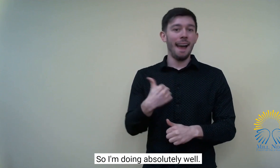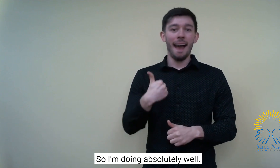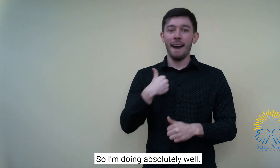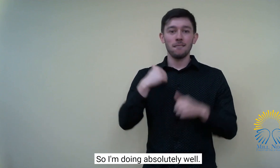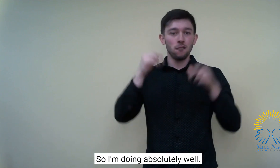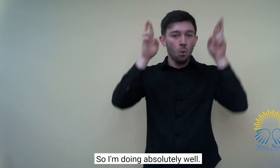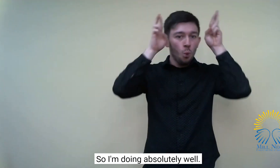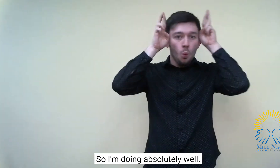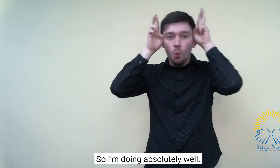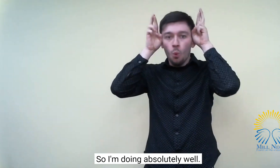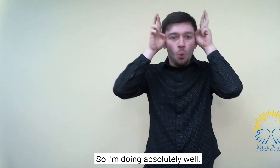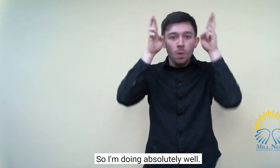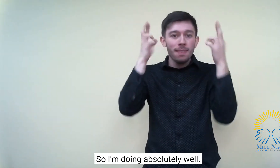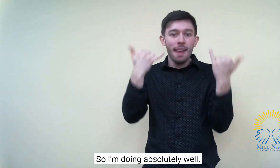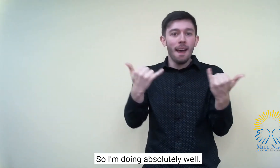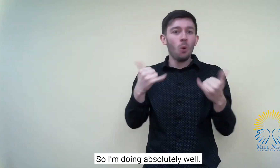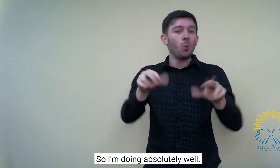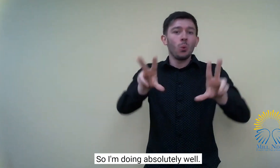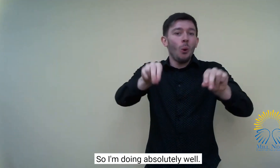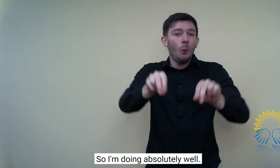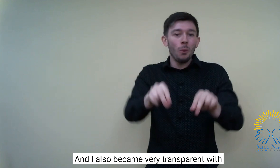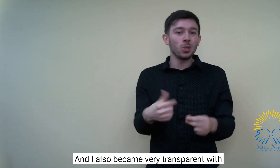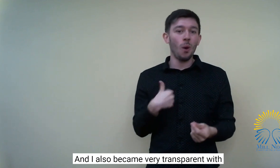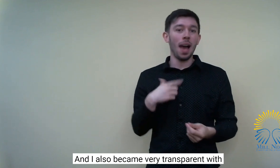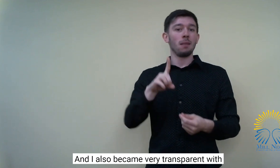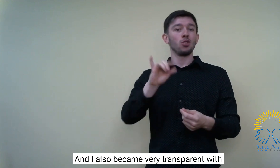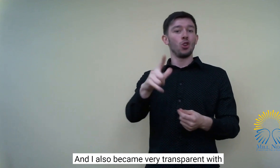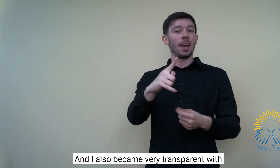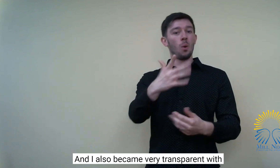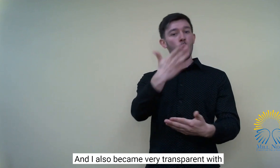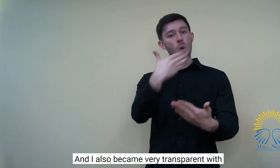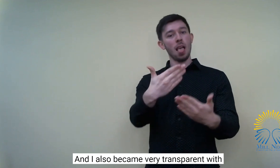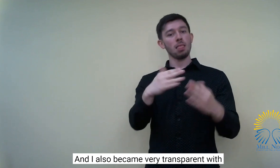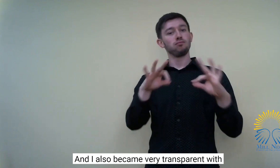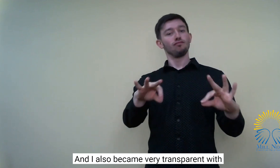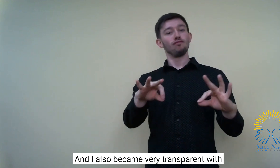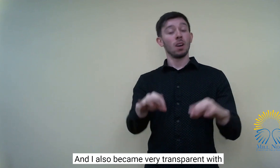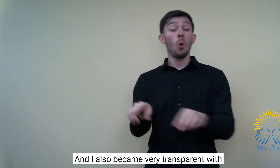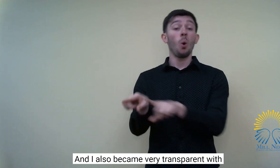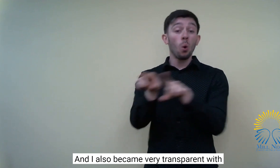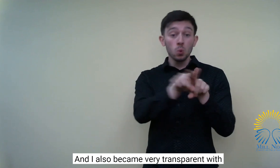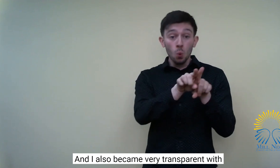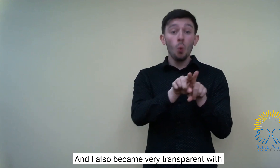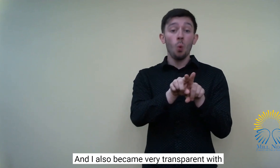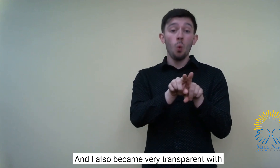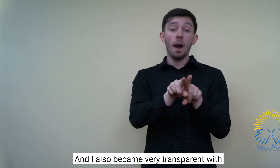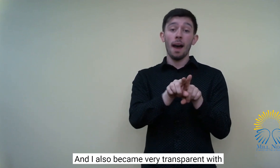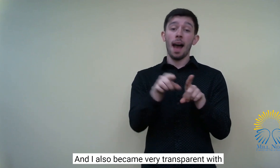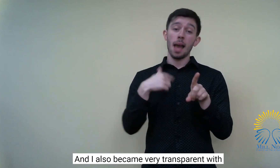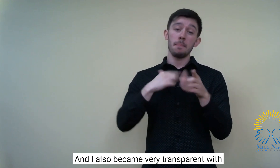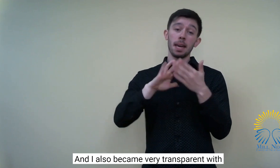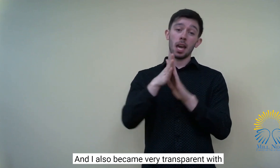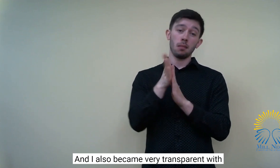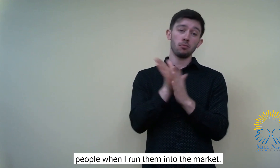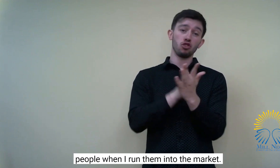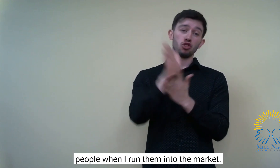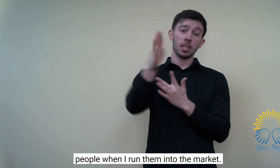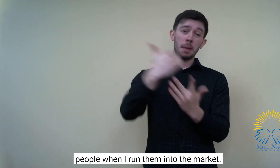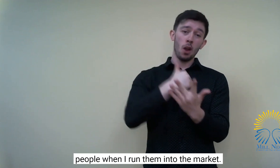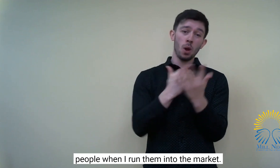doing absolutely well. And I also became very transparent with people. When I run into